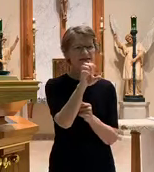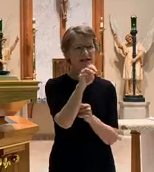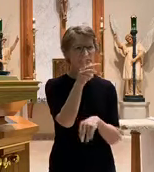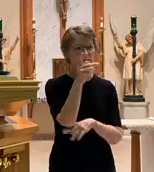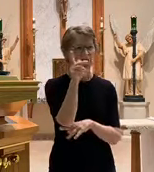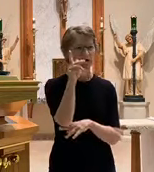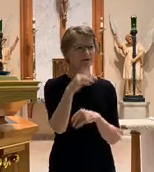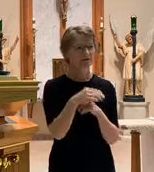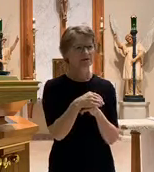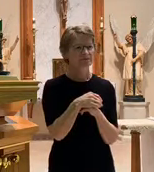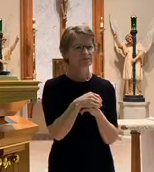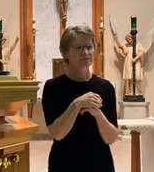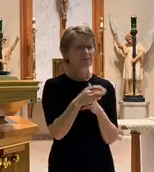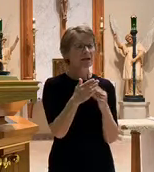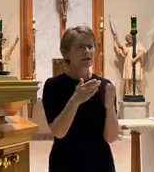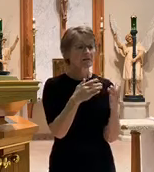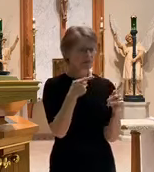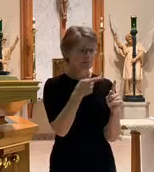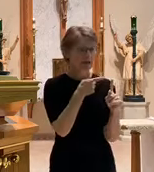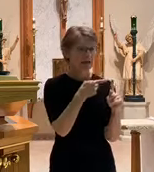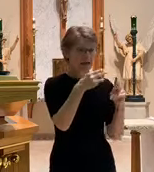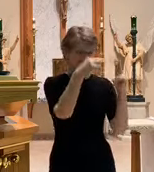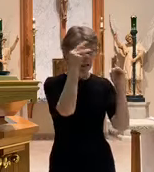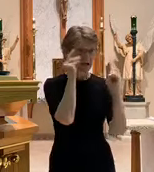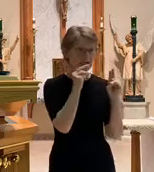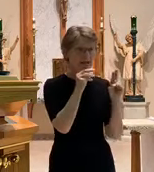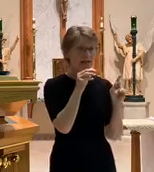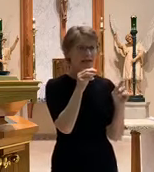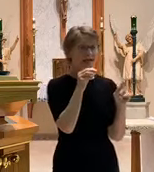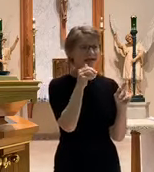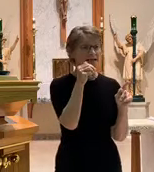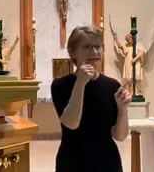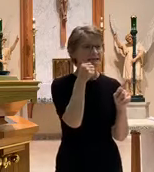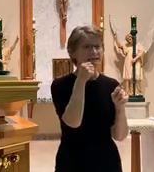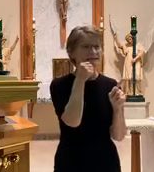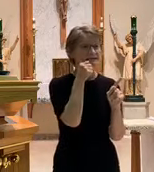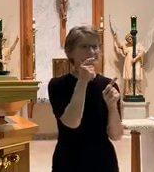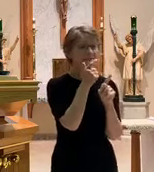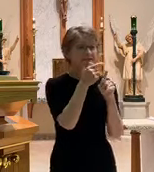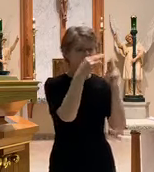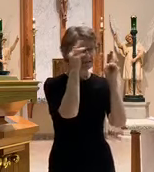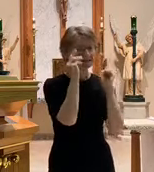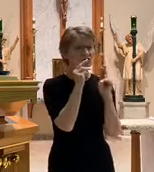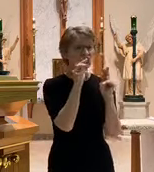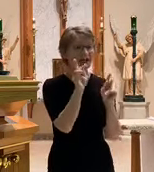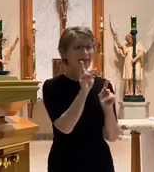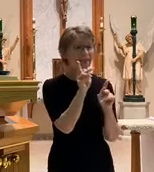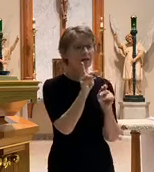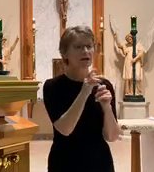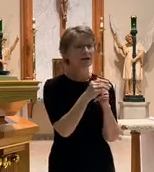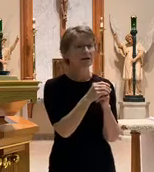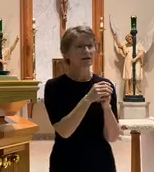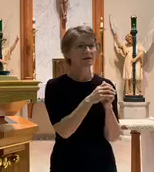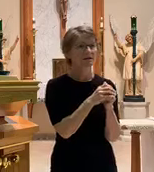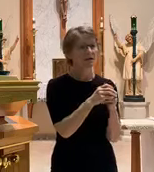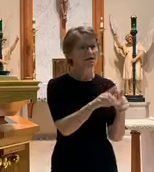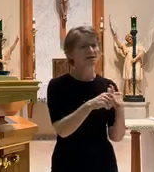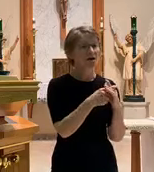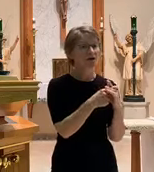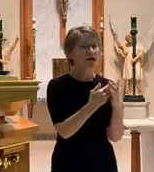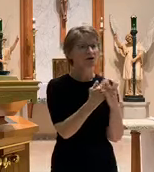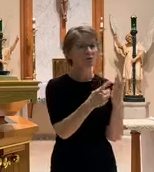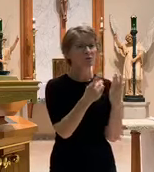something for the state in Bismarck for those who are on the margin. And so she started a program